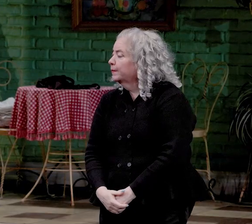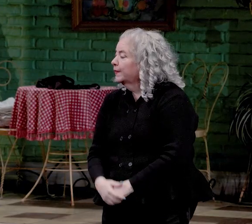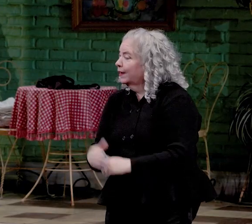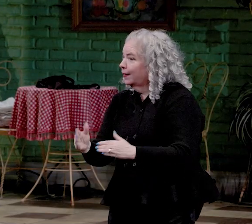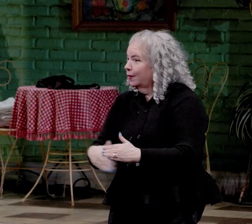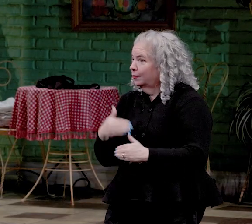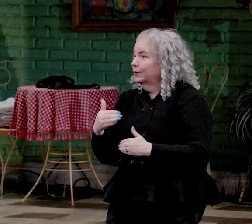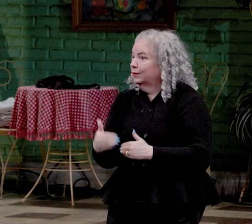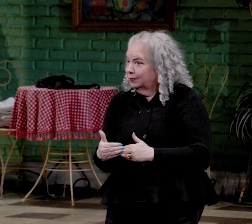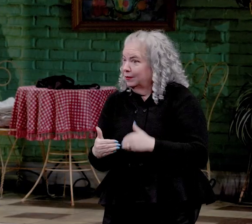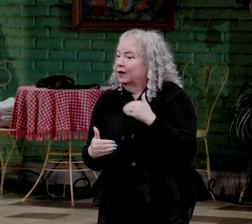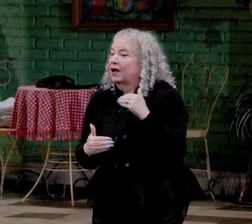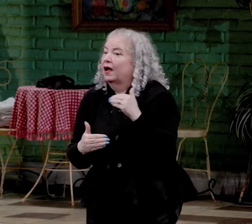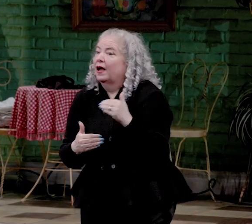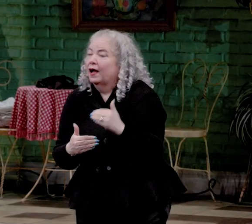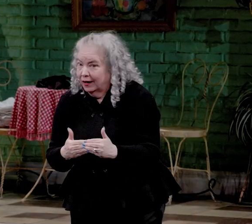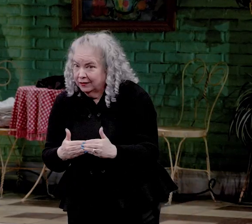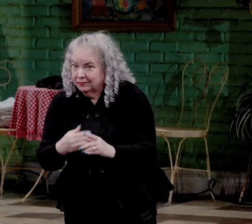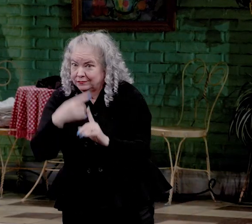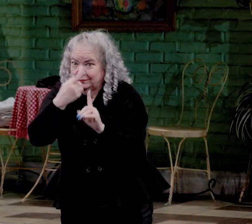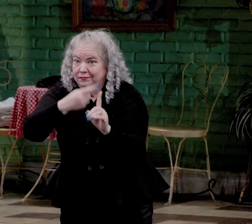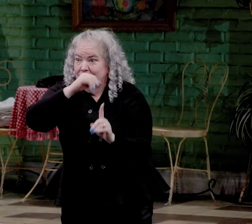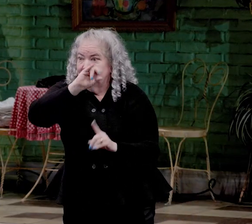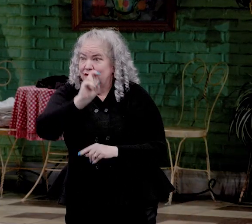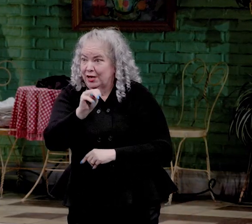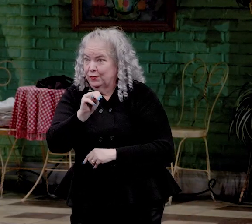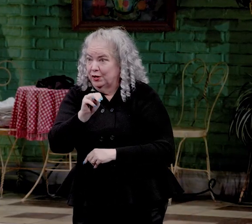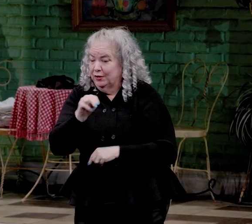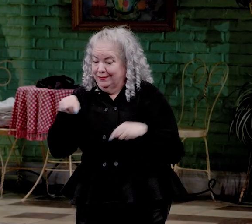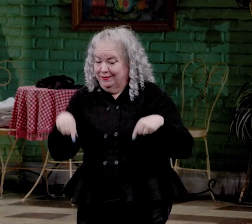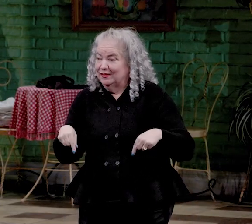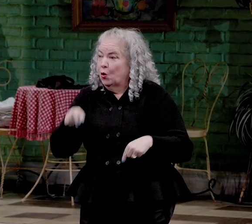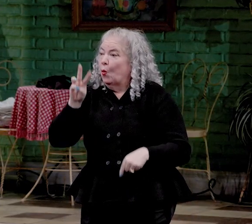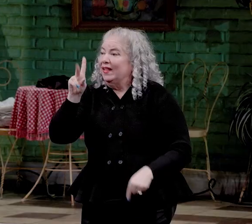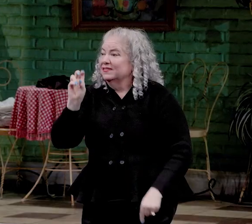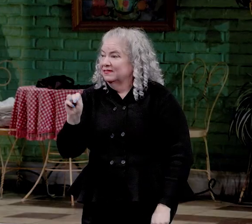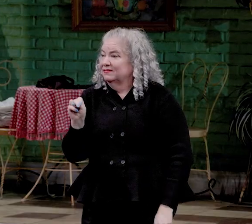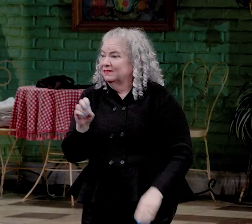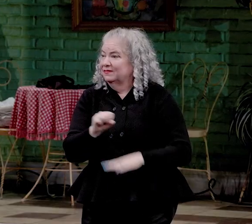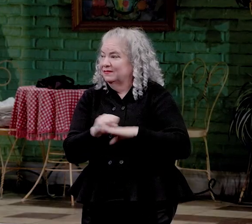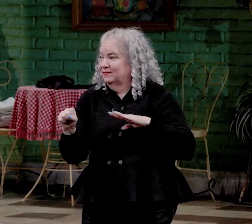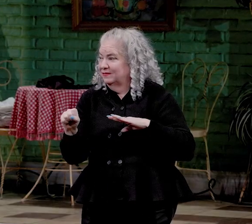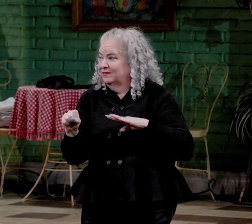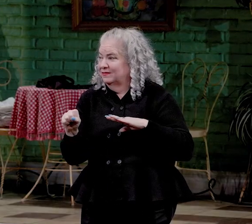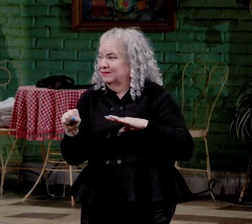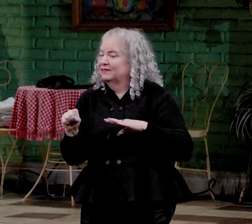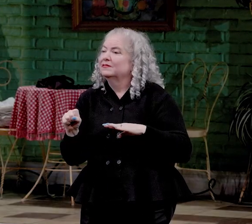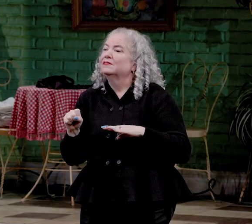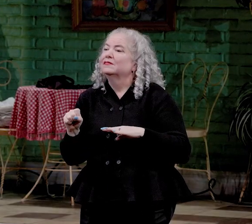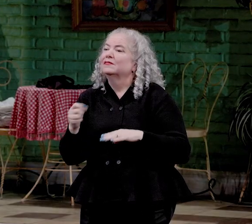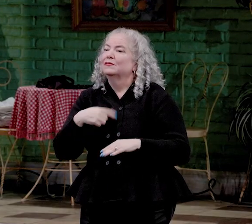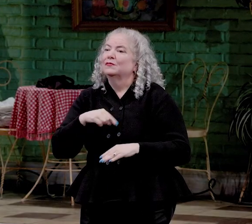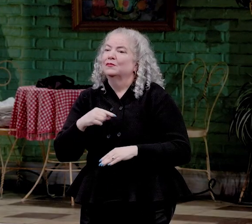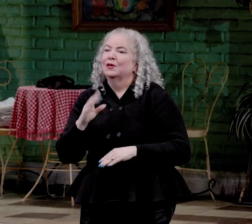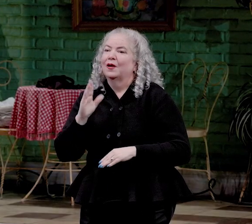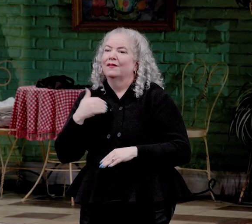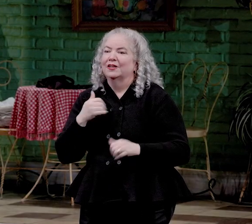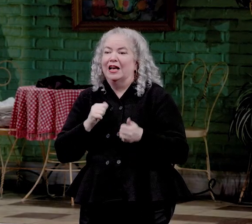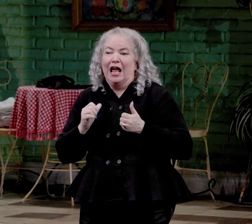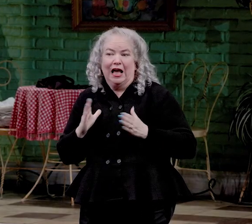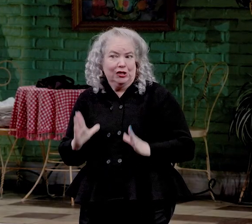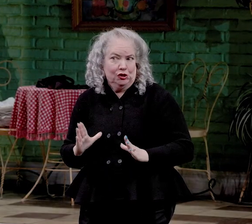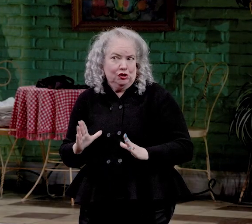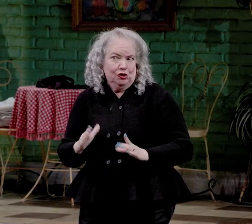Following Topdog Underdog in January on the Wilson stage, we have an actor who has